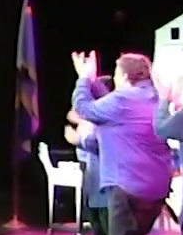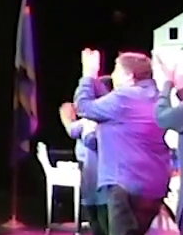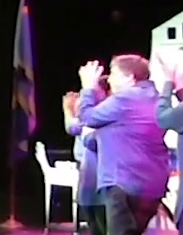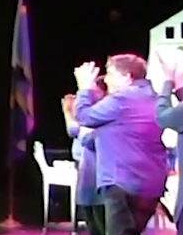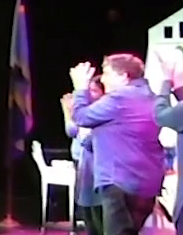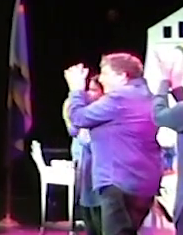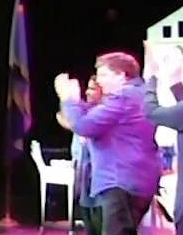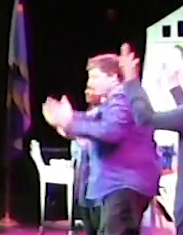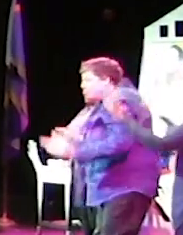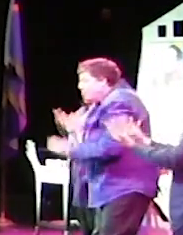flowers blooming,